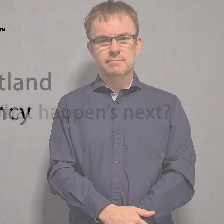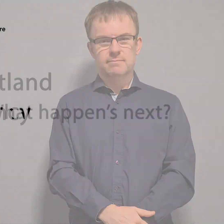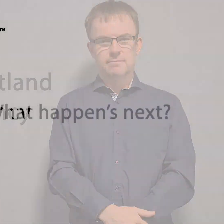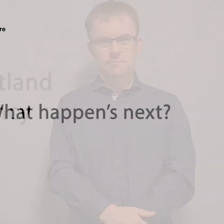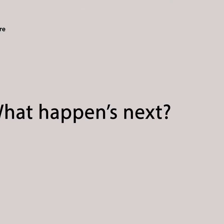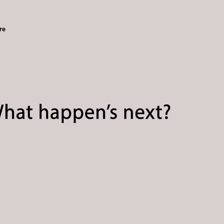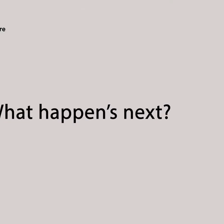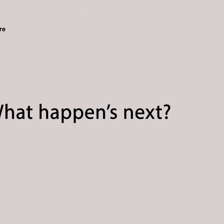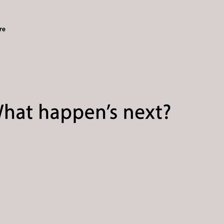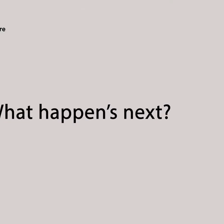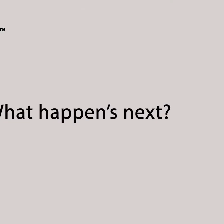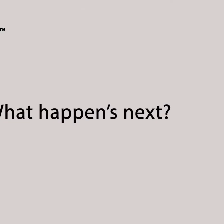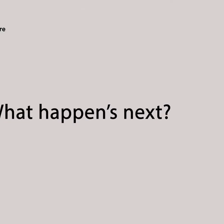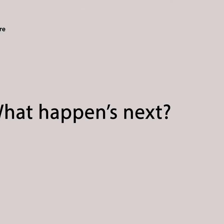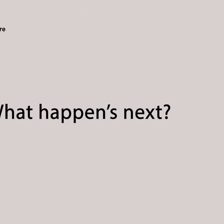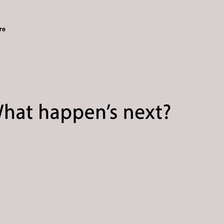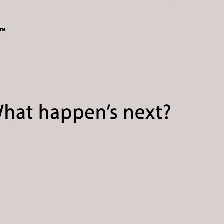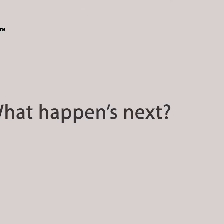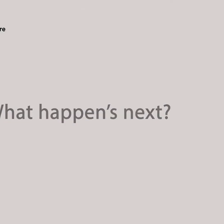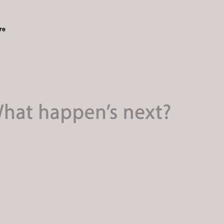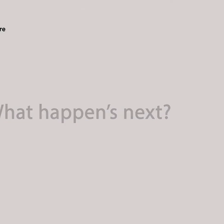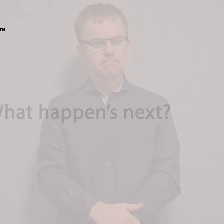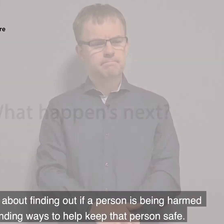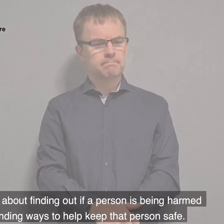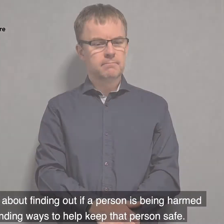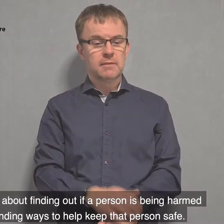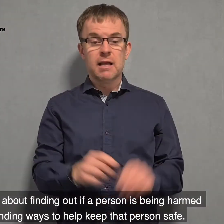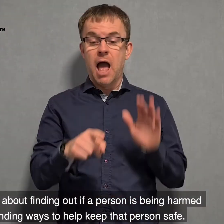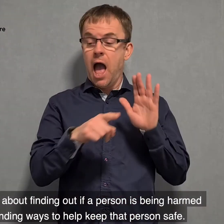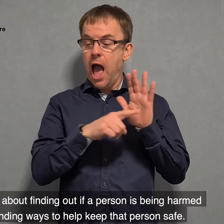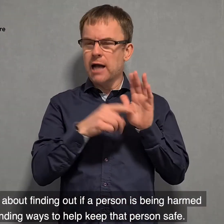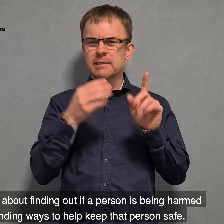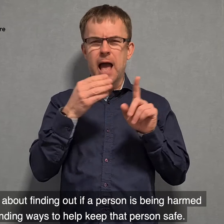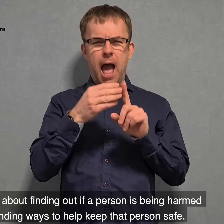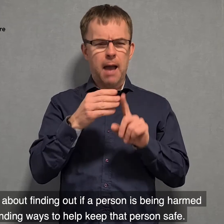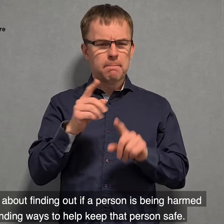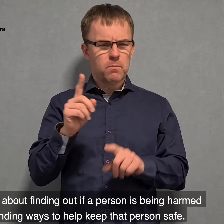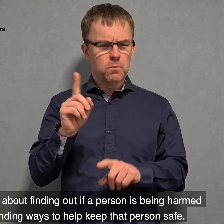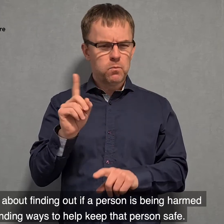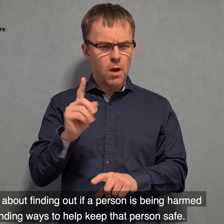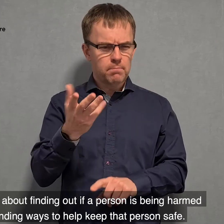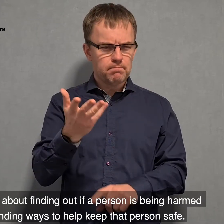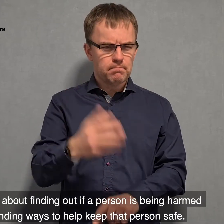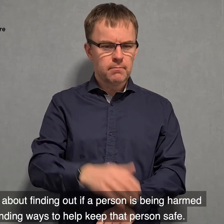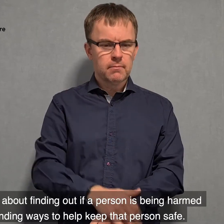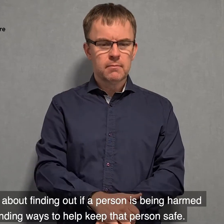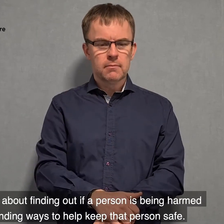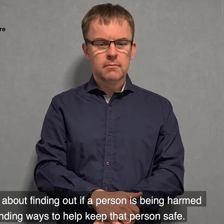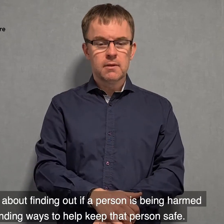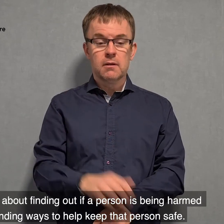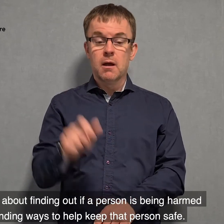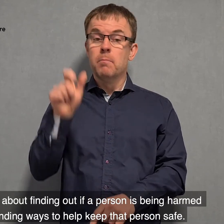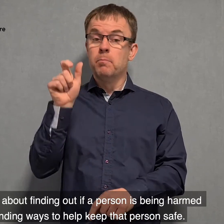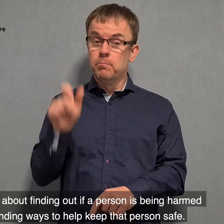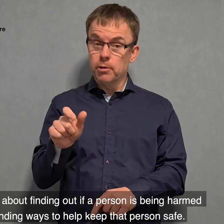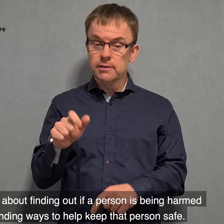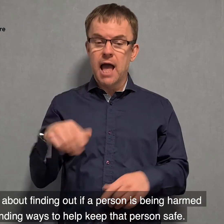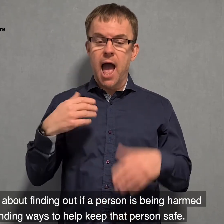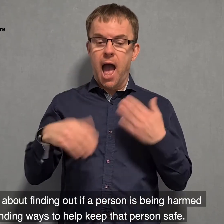999. What happens next? The Act is about finding out if a person is being harmed and